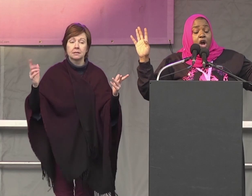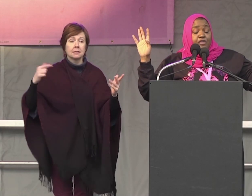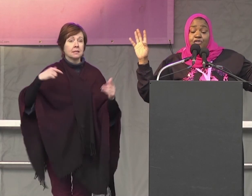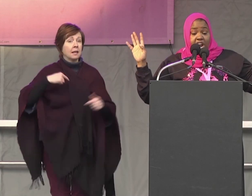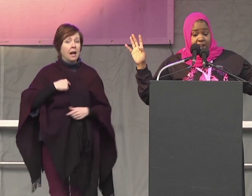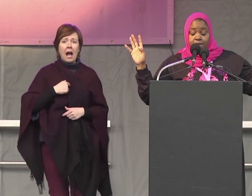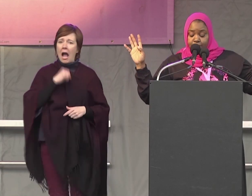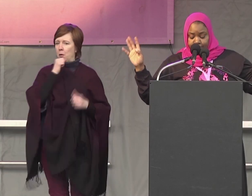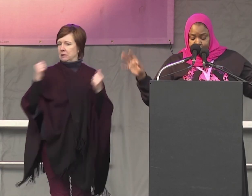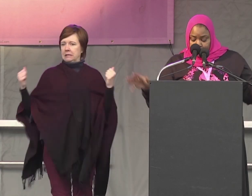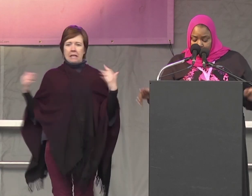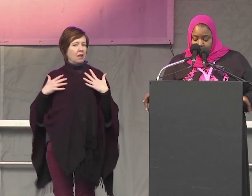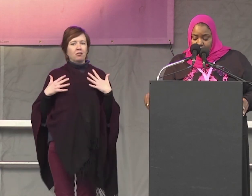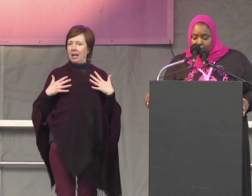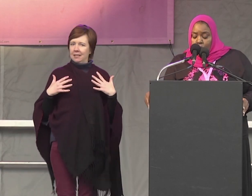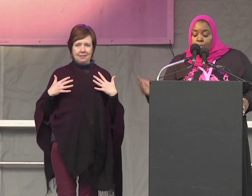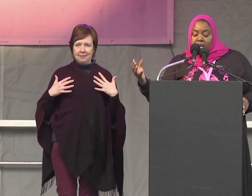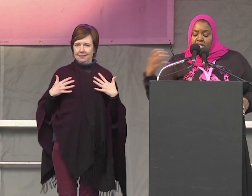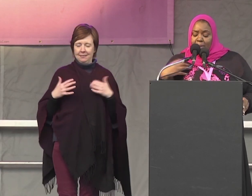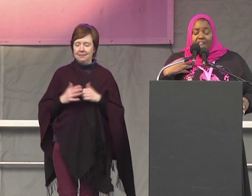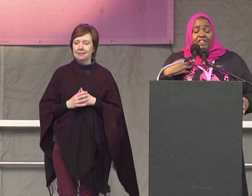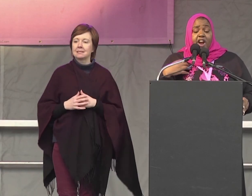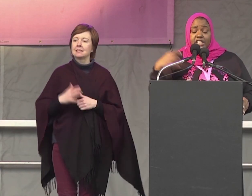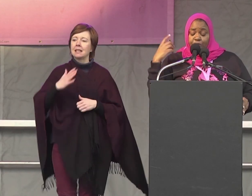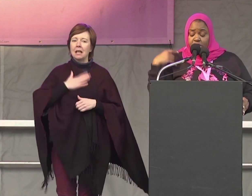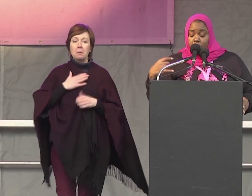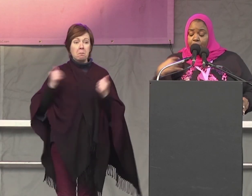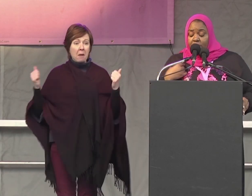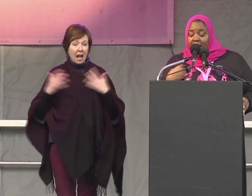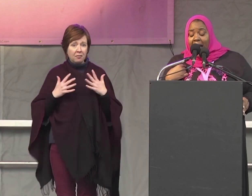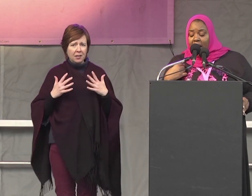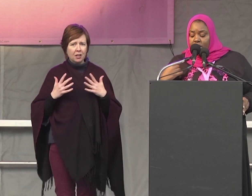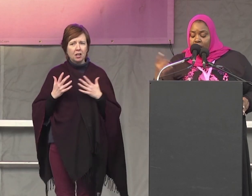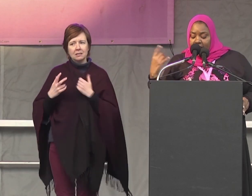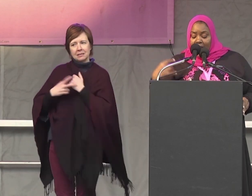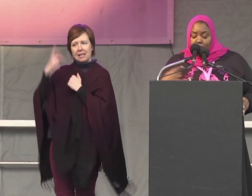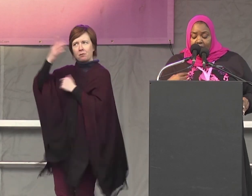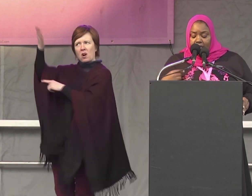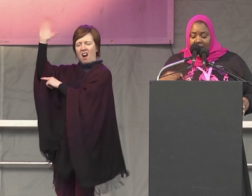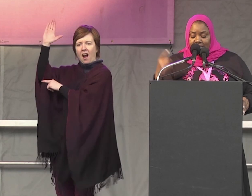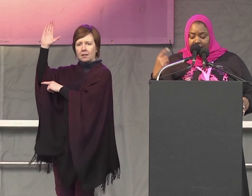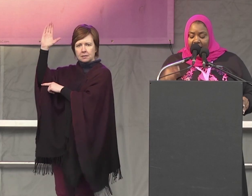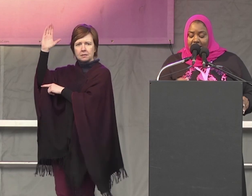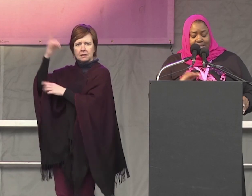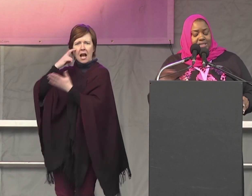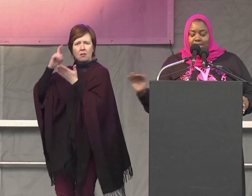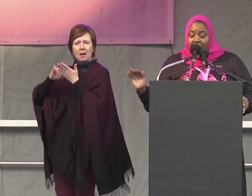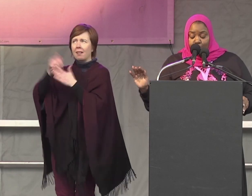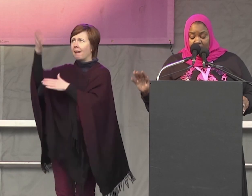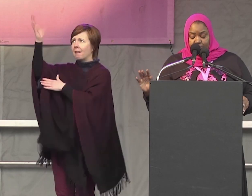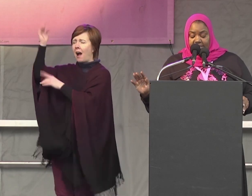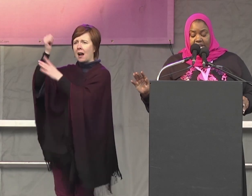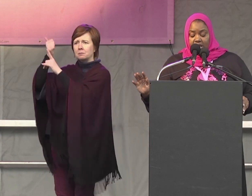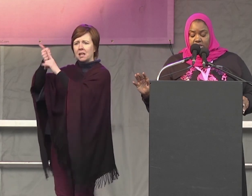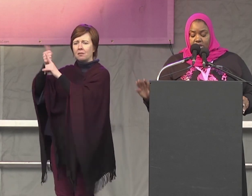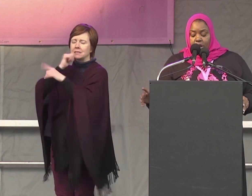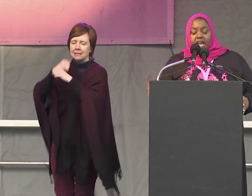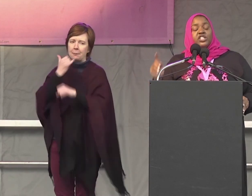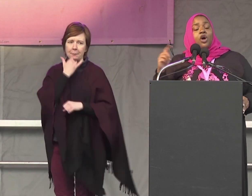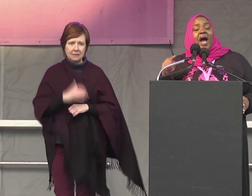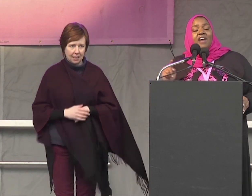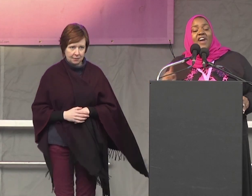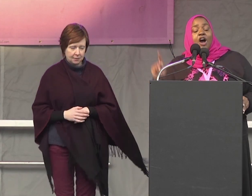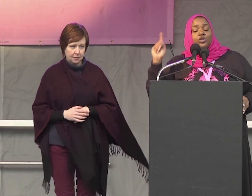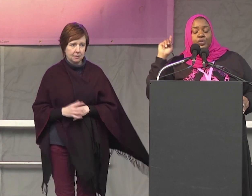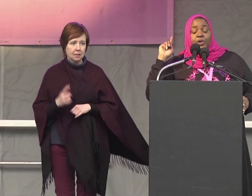was not afraid, because my fear is reserved for God. And I recognize that God does not make mistakes.